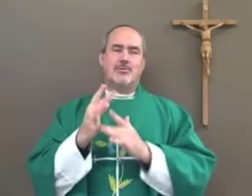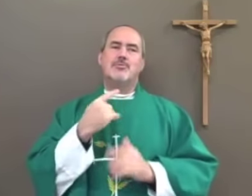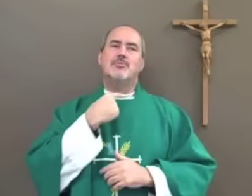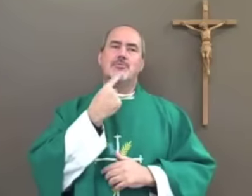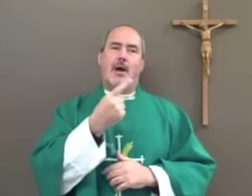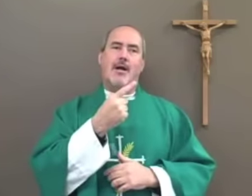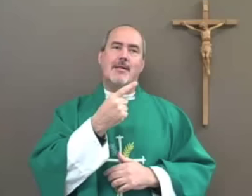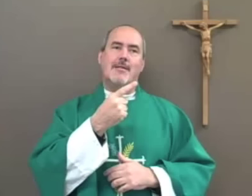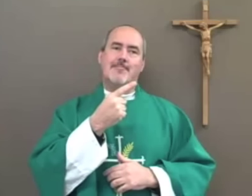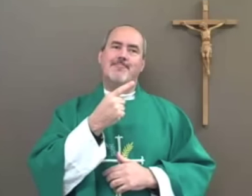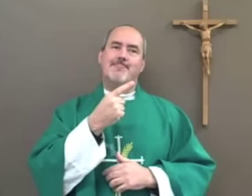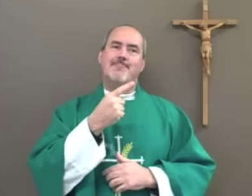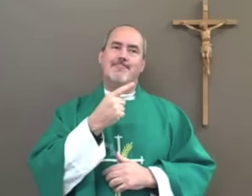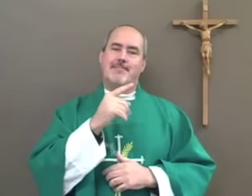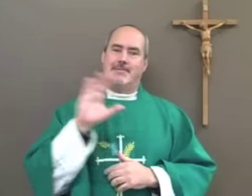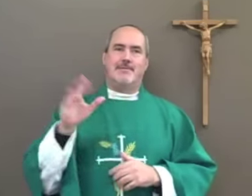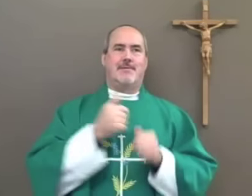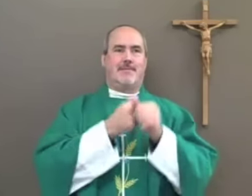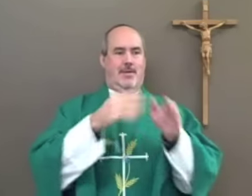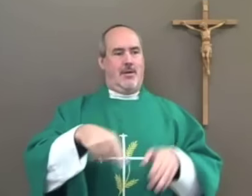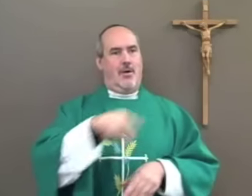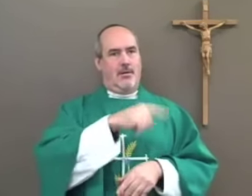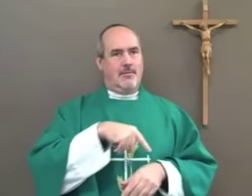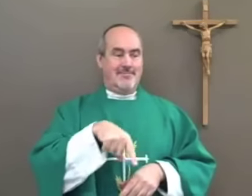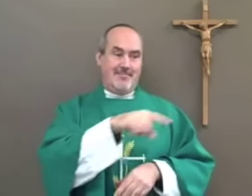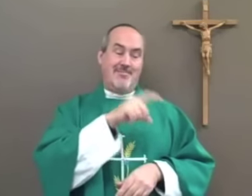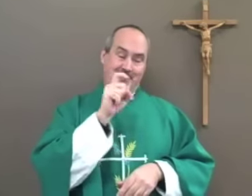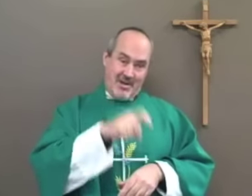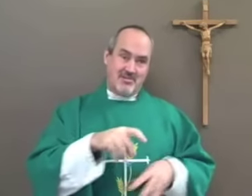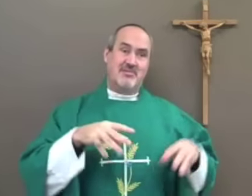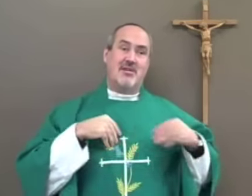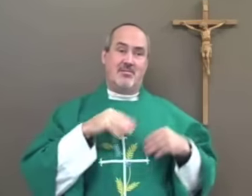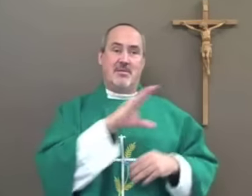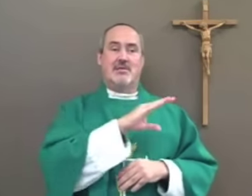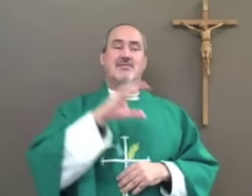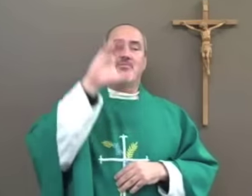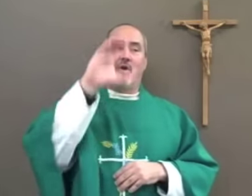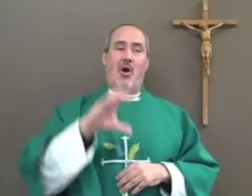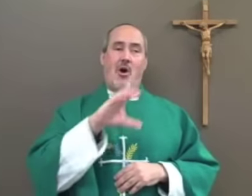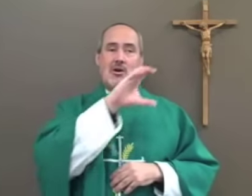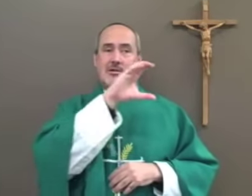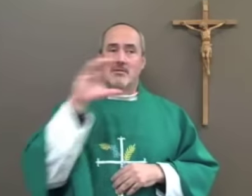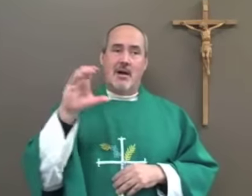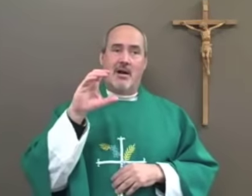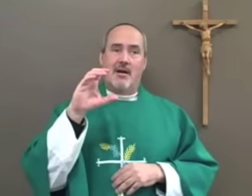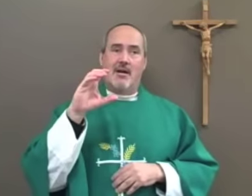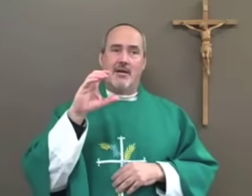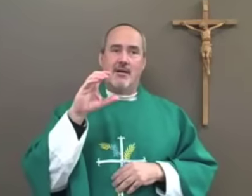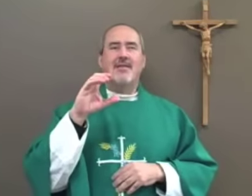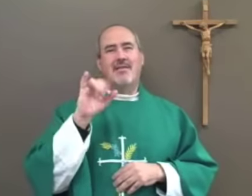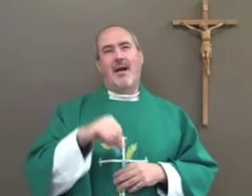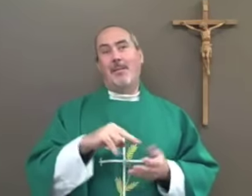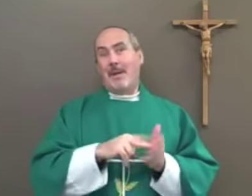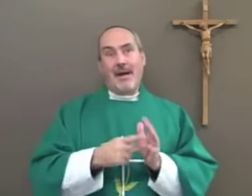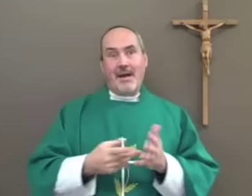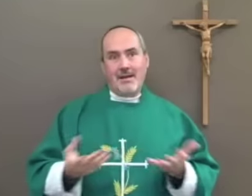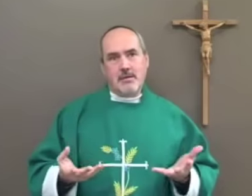So today's gospel is where Jesus tells his disciples that they must bear their cross,